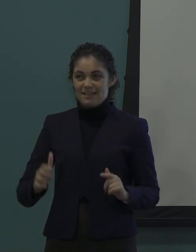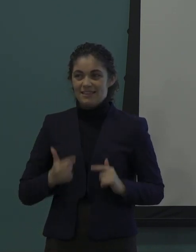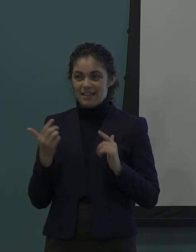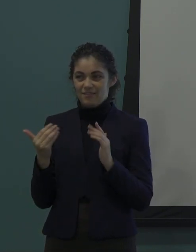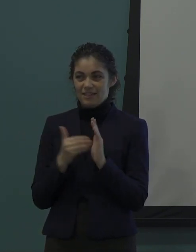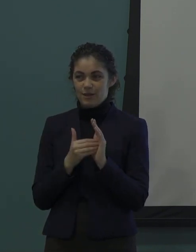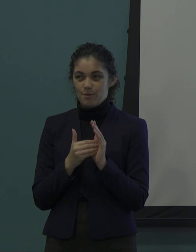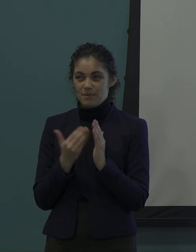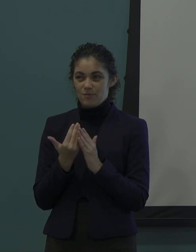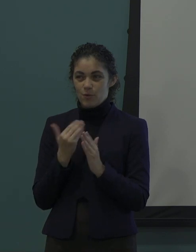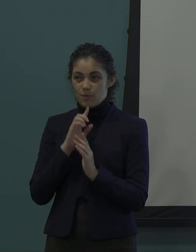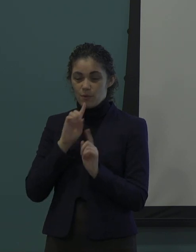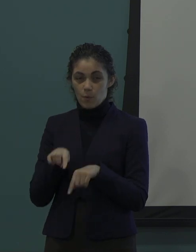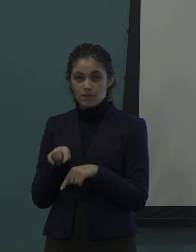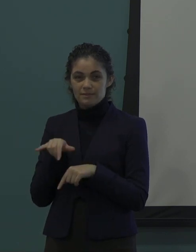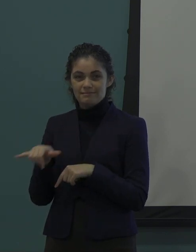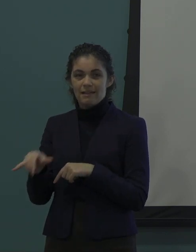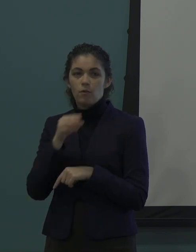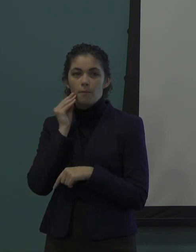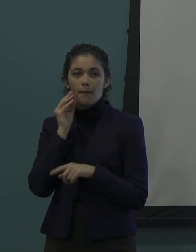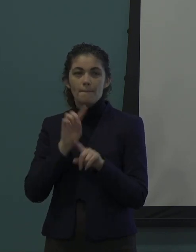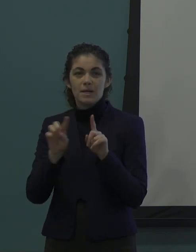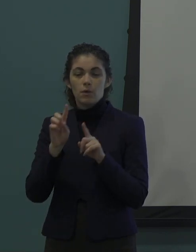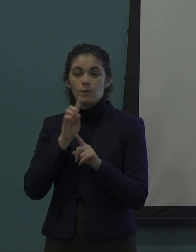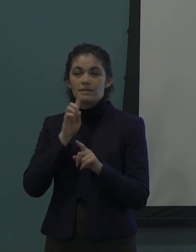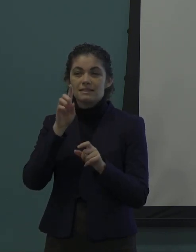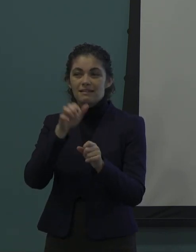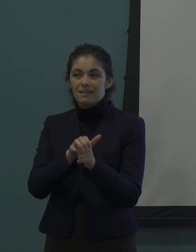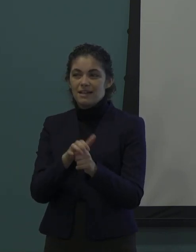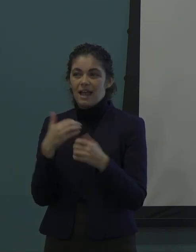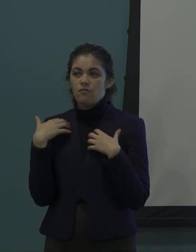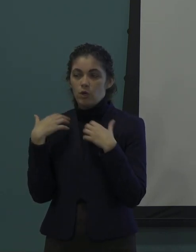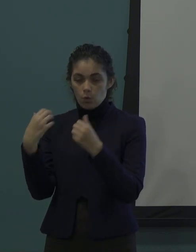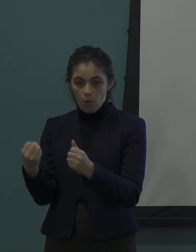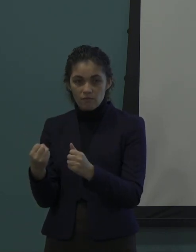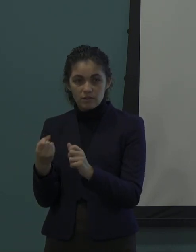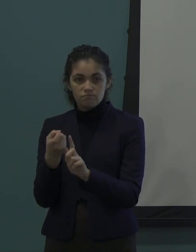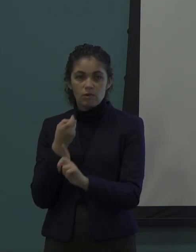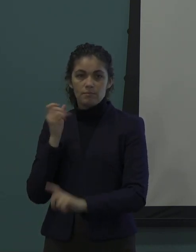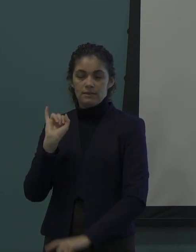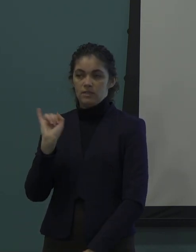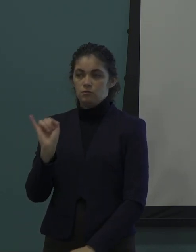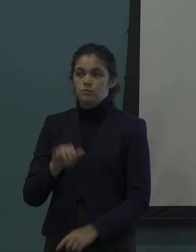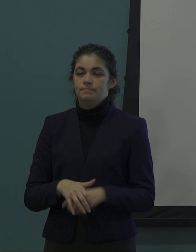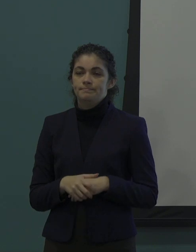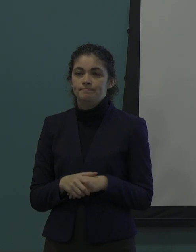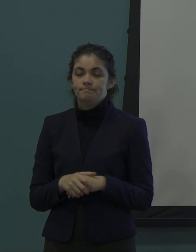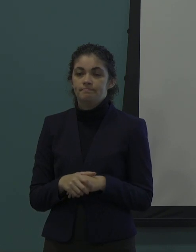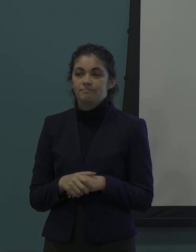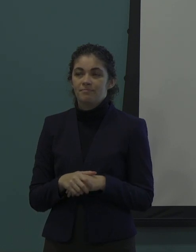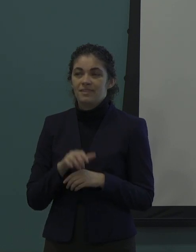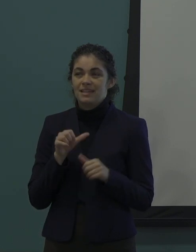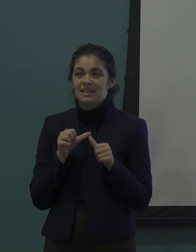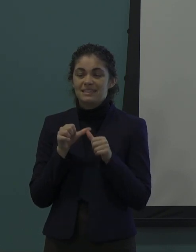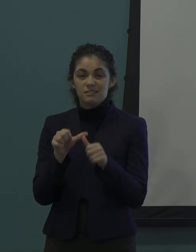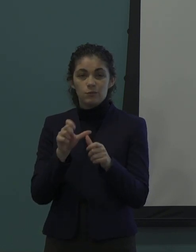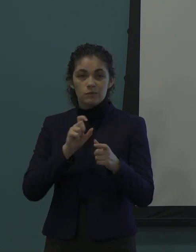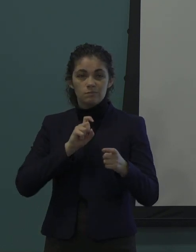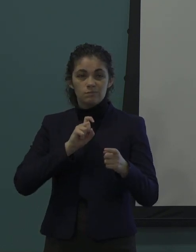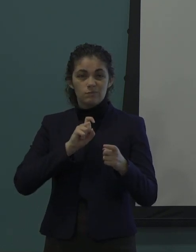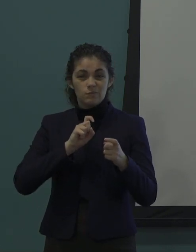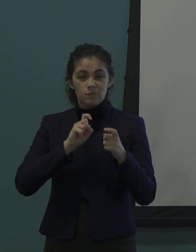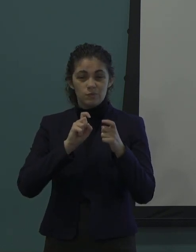were before the stay-at-home order. This simply means that we're declaring that they have recovered from the infection. These continue to